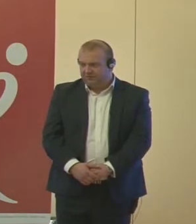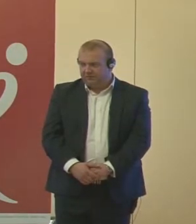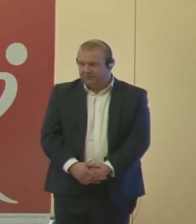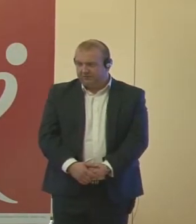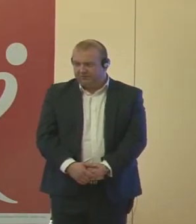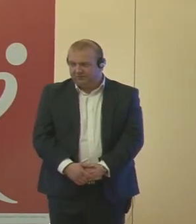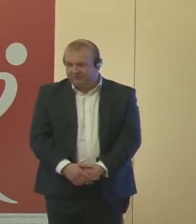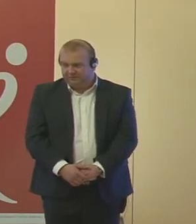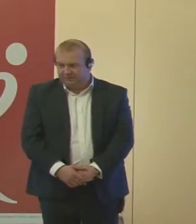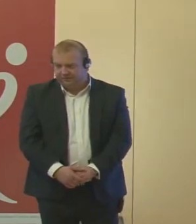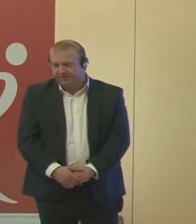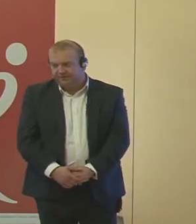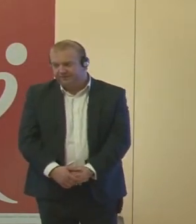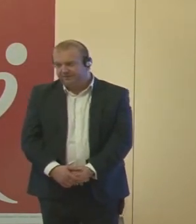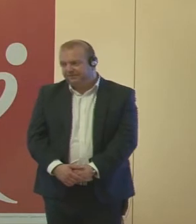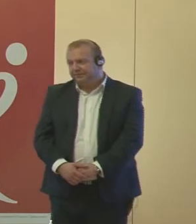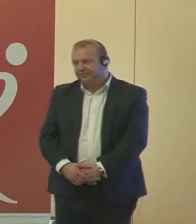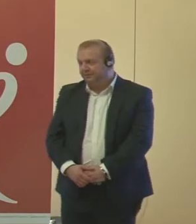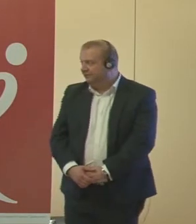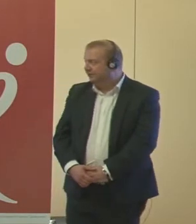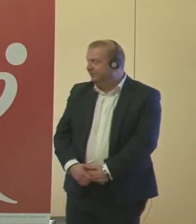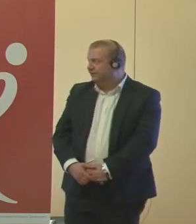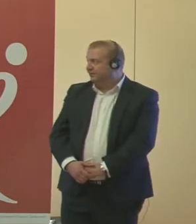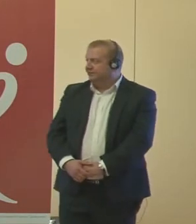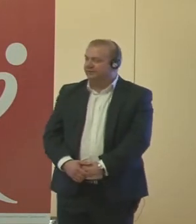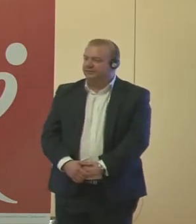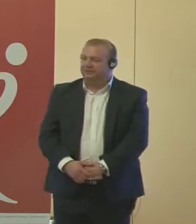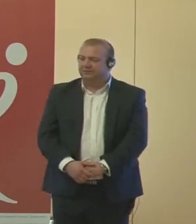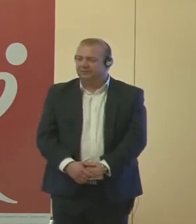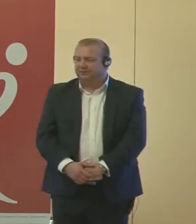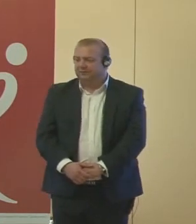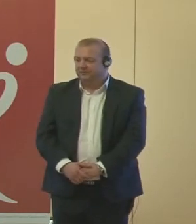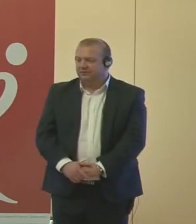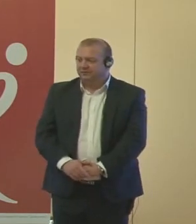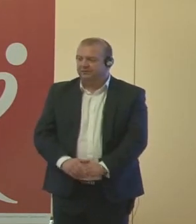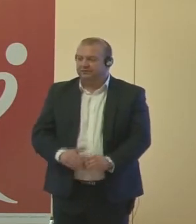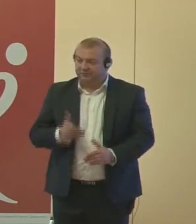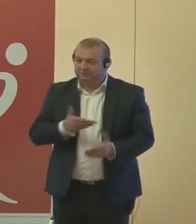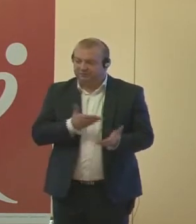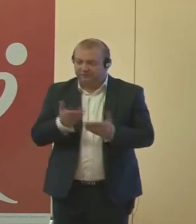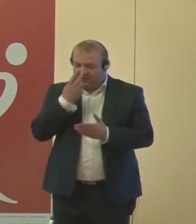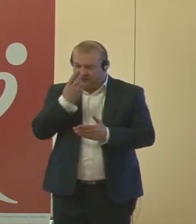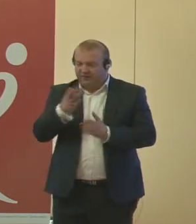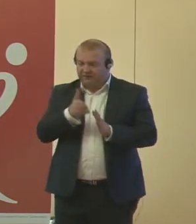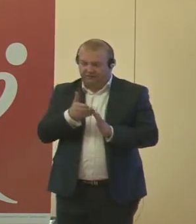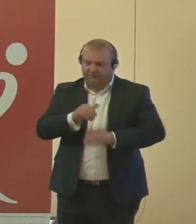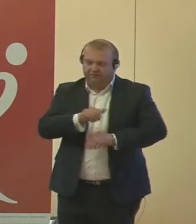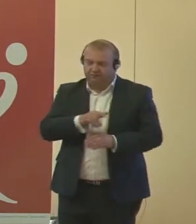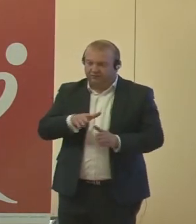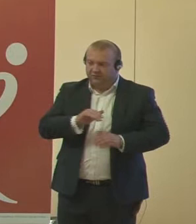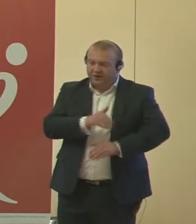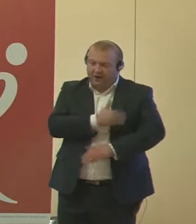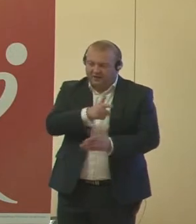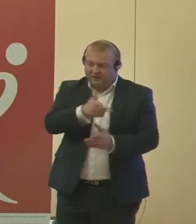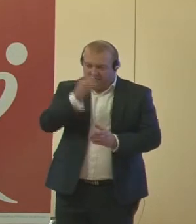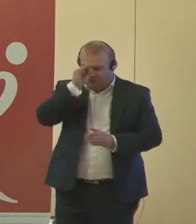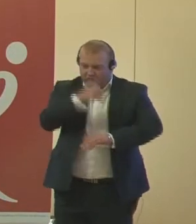we? Maybe I won't zoom it on because that's obviously causing a problem with it. So just to explain, it's the classroom, as you can